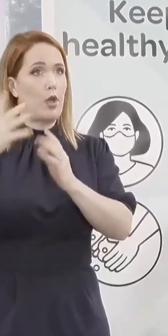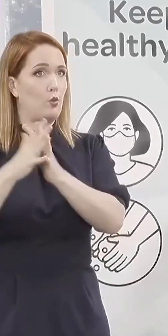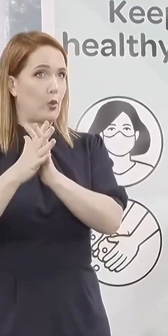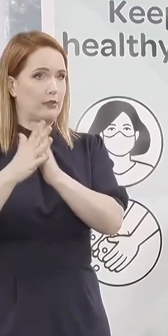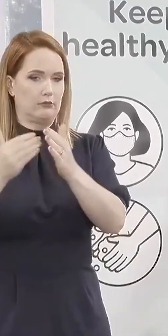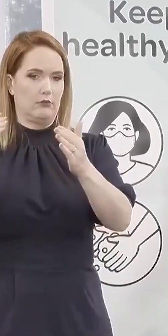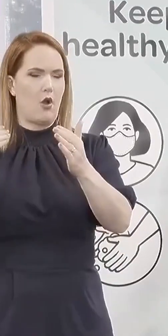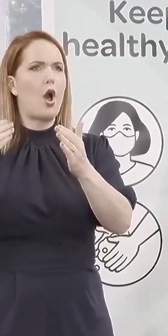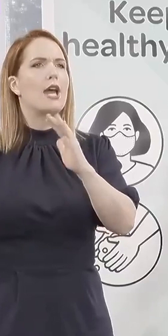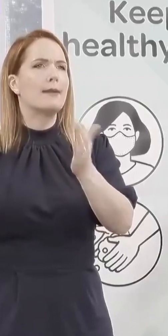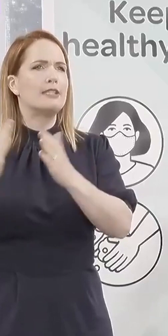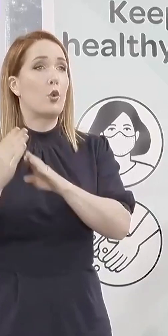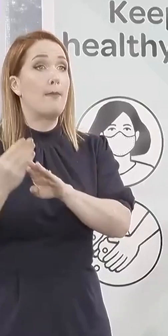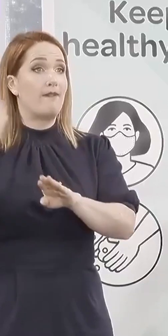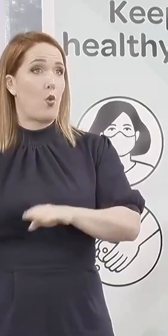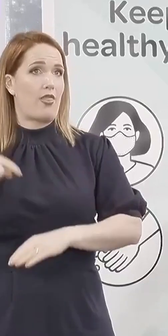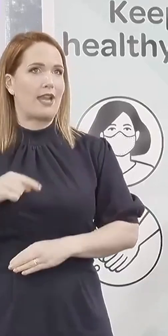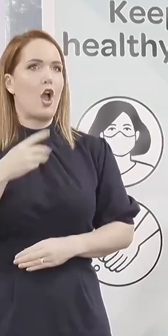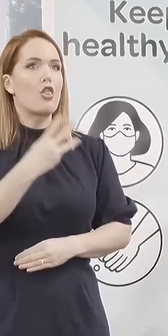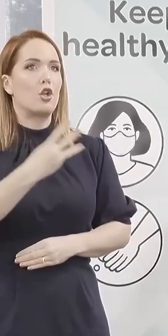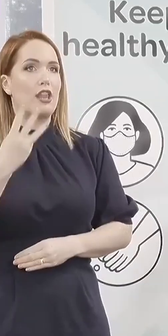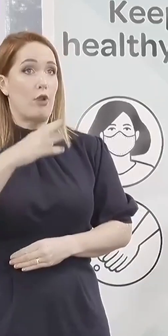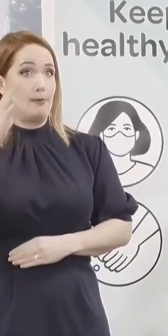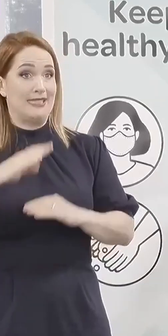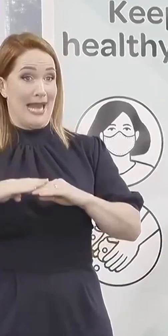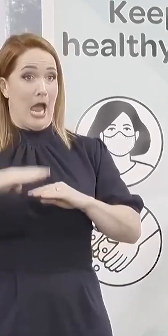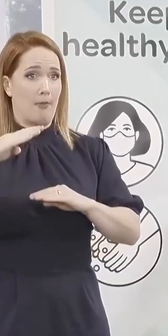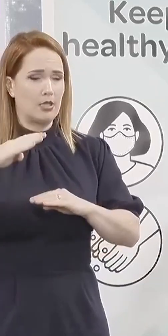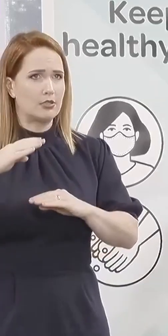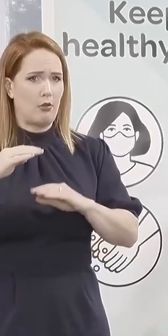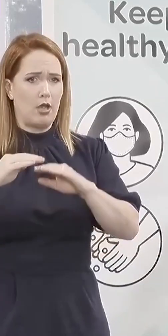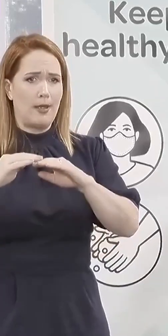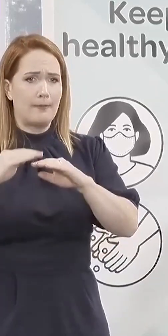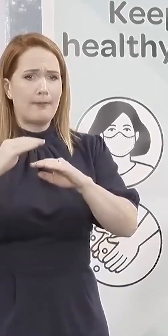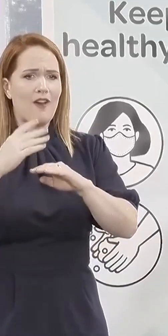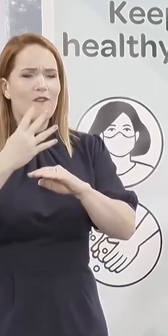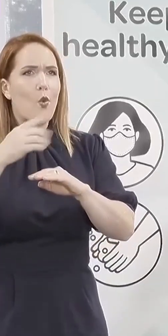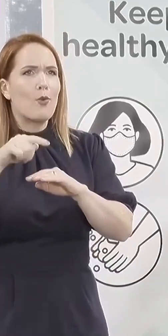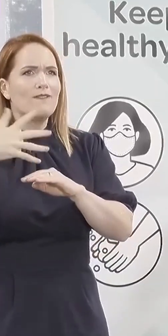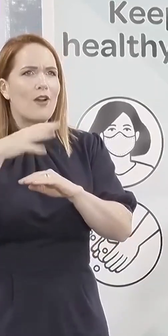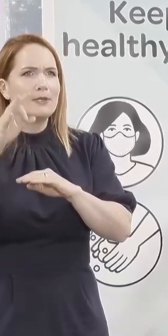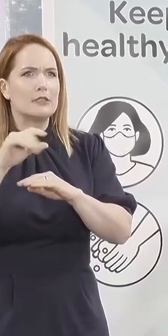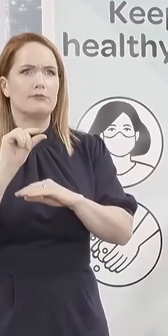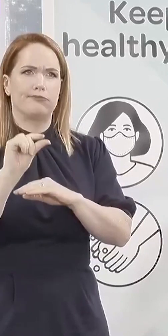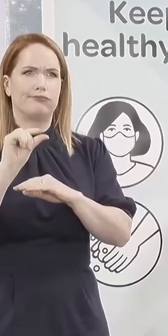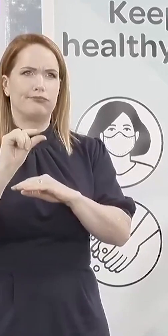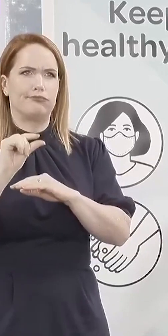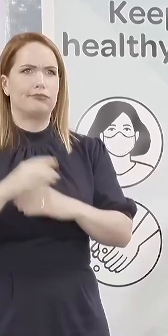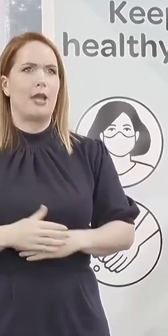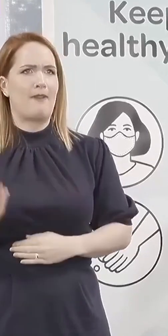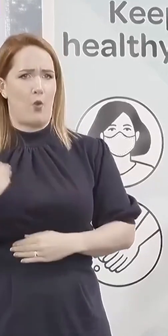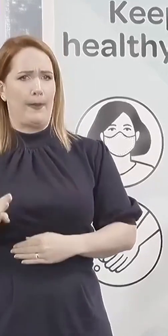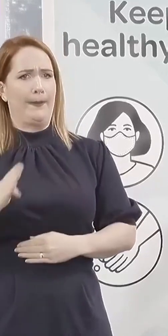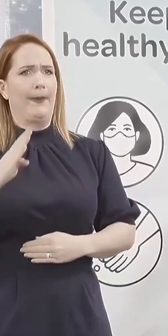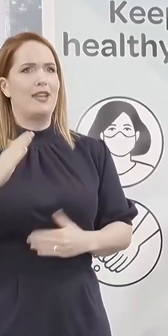Now that compares with a 33% increase the week prior. So again, that rate has slowed.